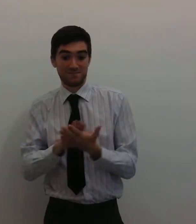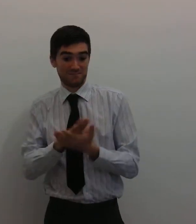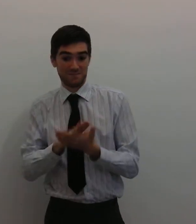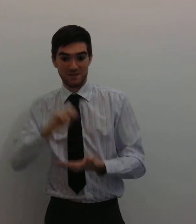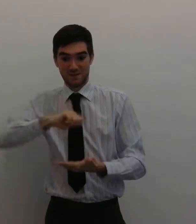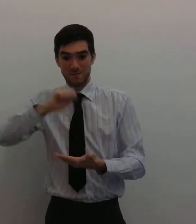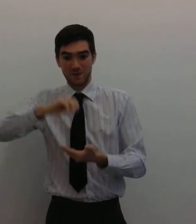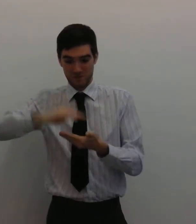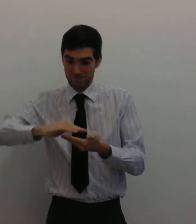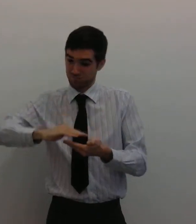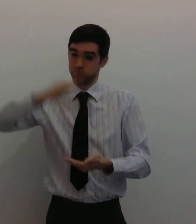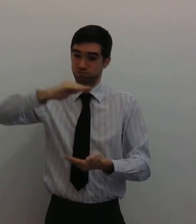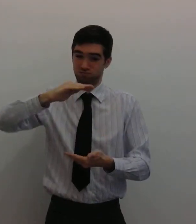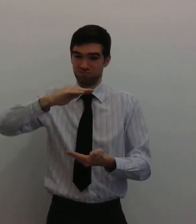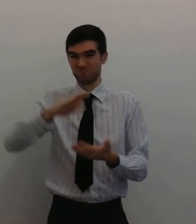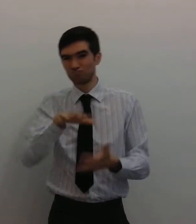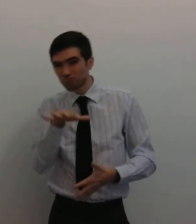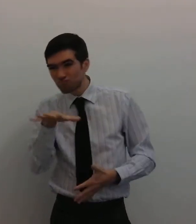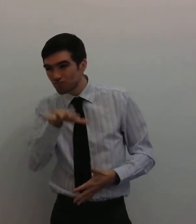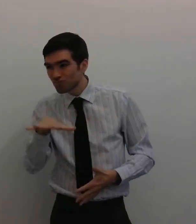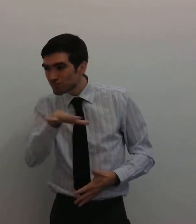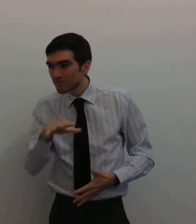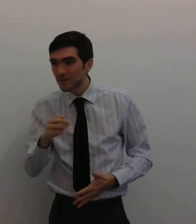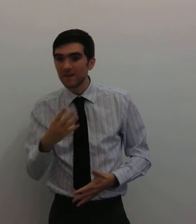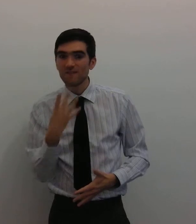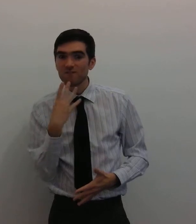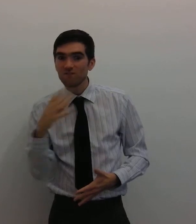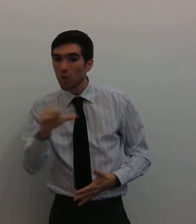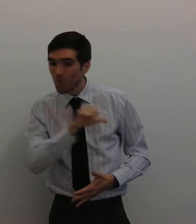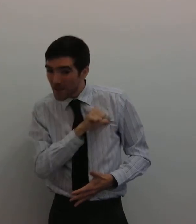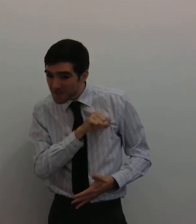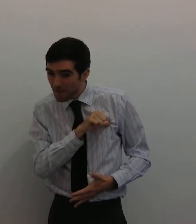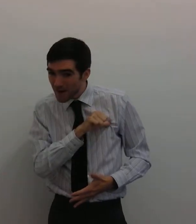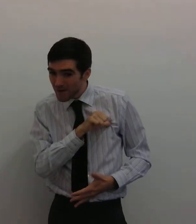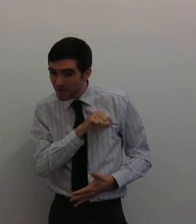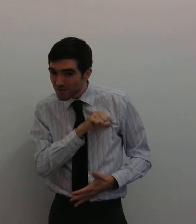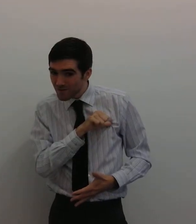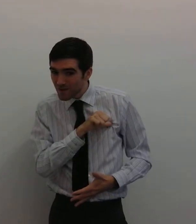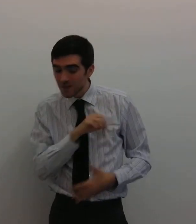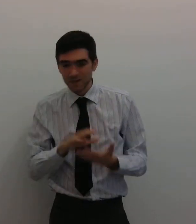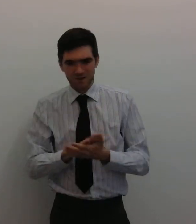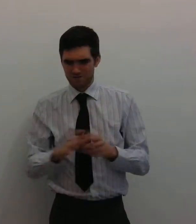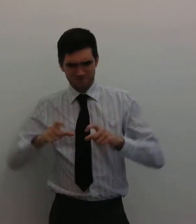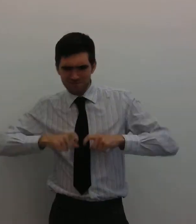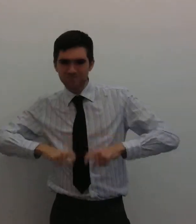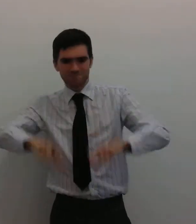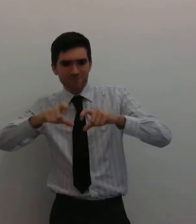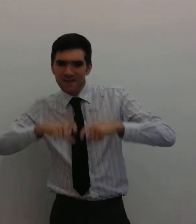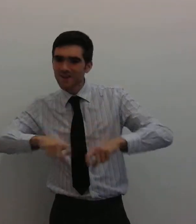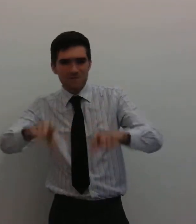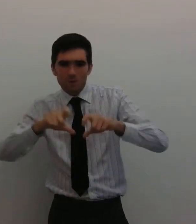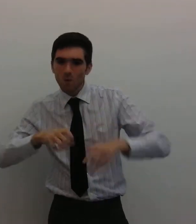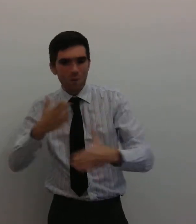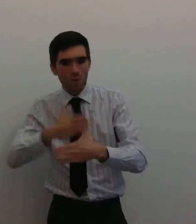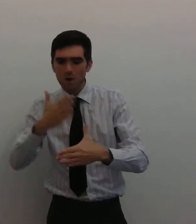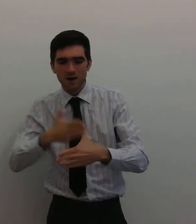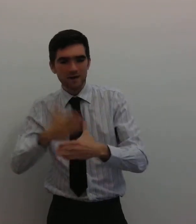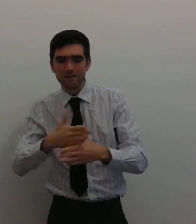budget of about £4,000. Don't just carry on working on your file without applying for a new budget. Fill out a